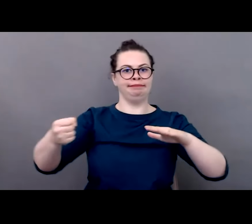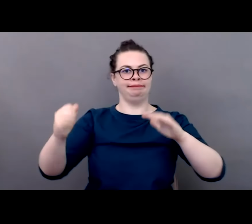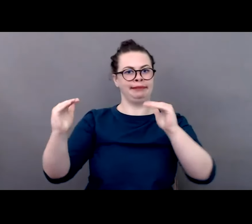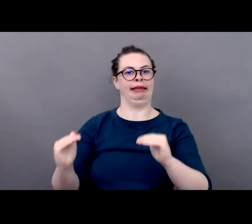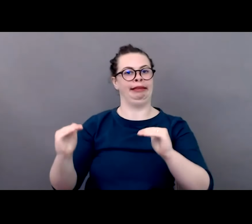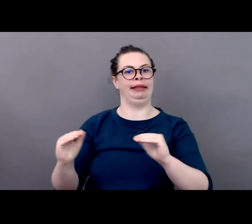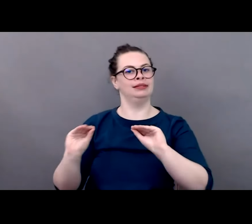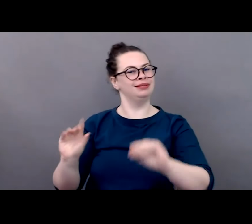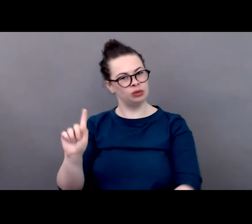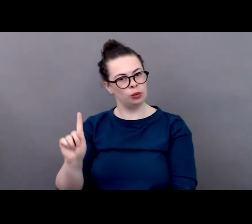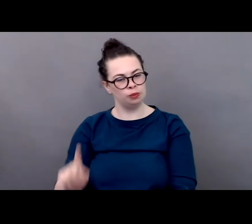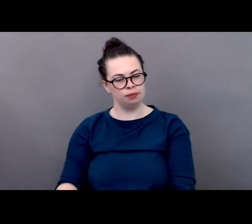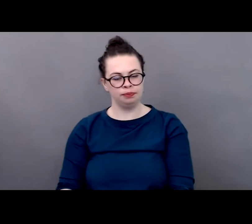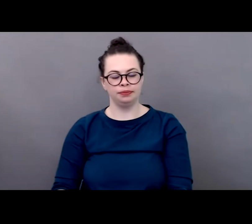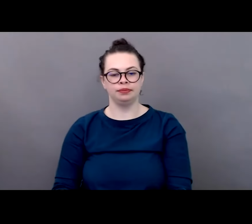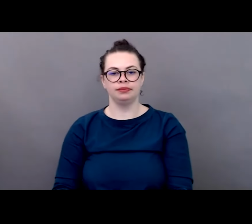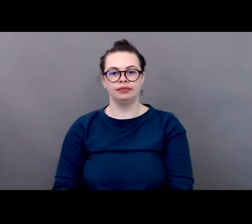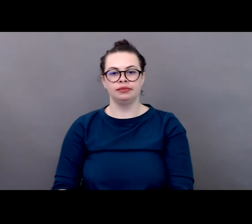might give some specific